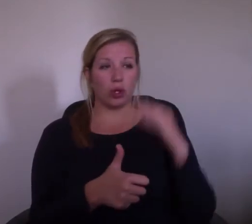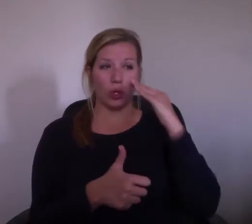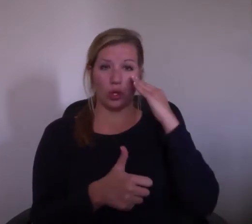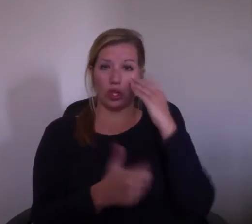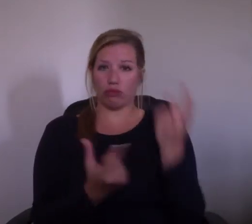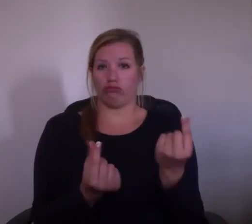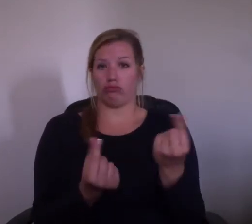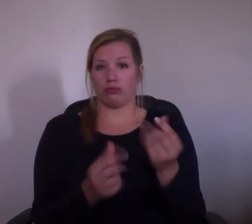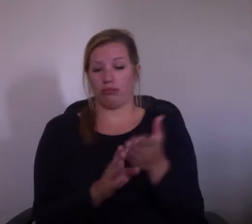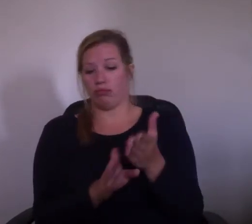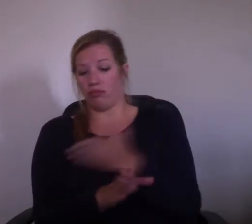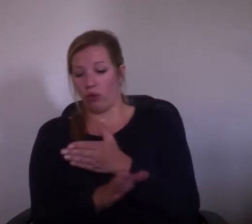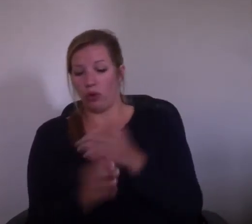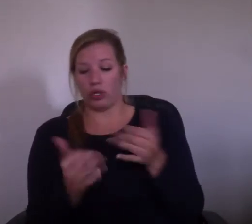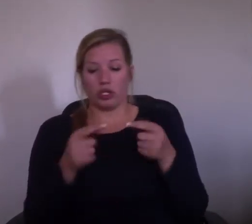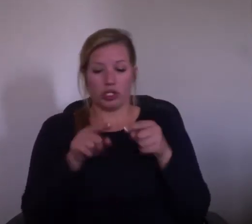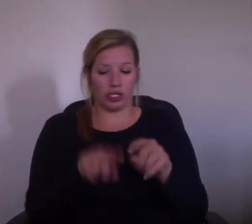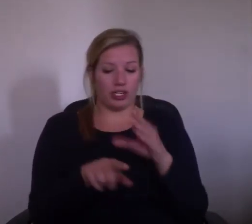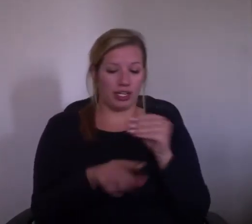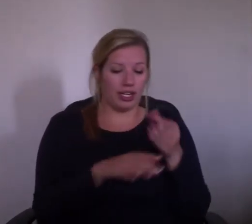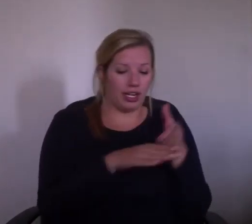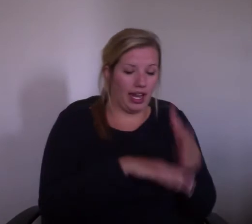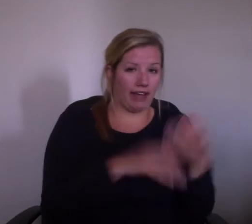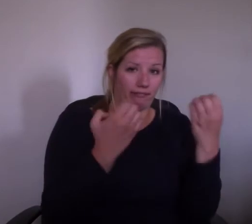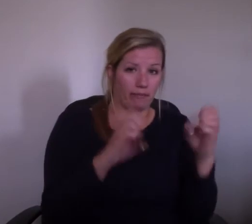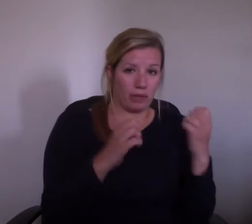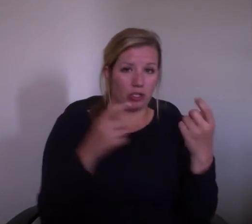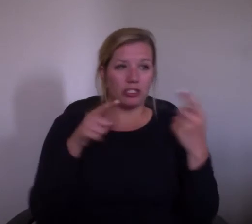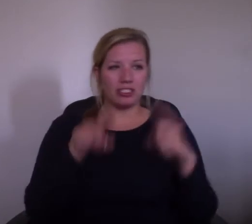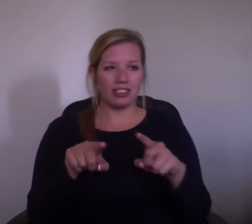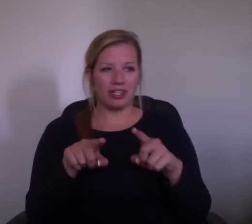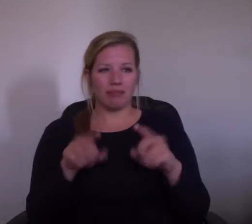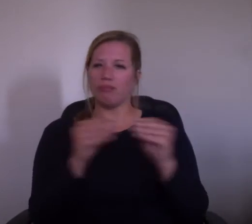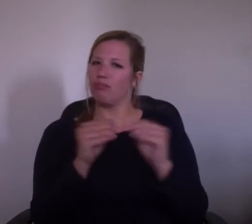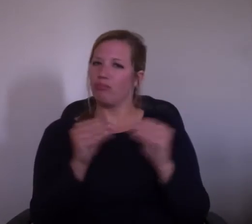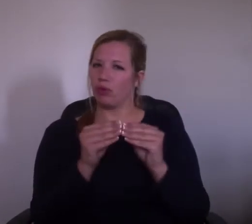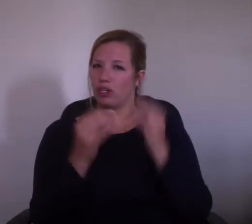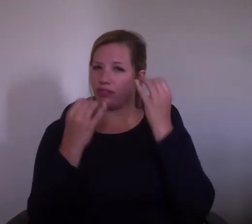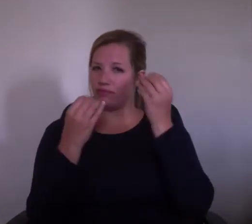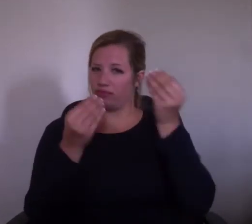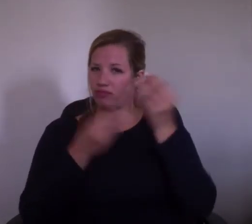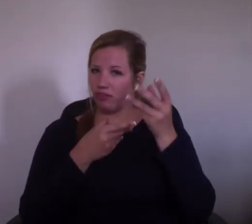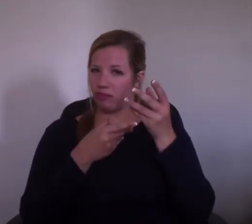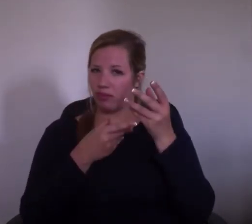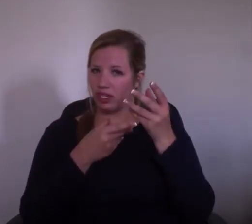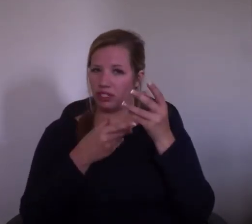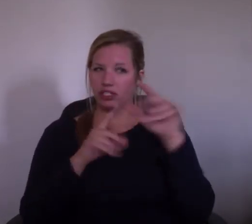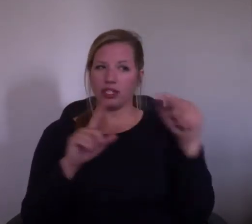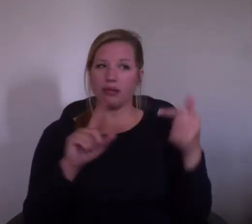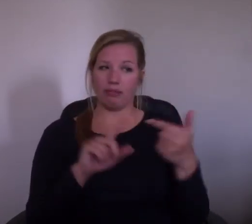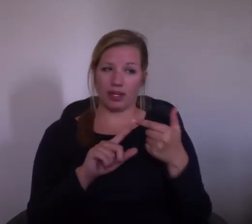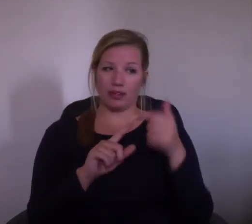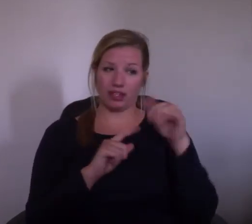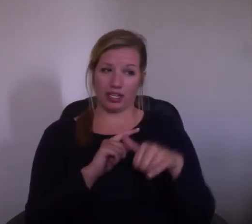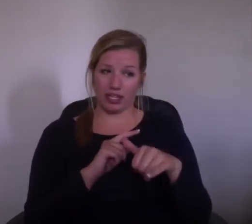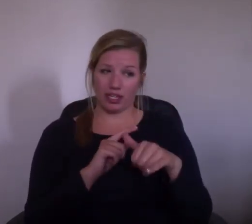during, and after an emergency. And there's more information about what to do before, during, and after an emergency at the